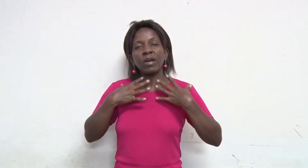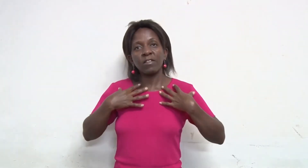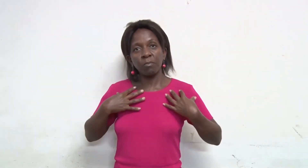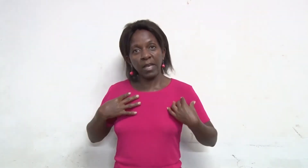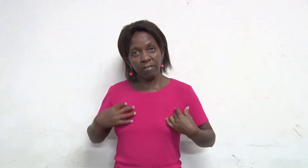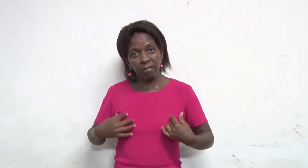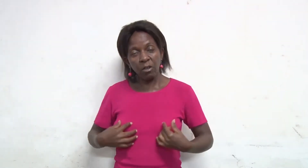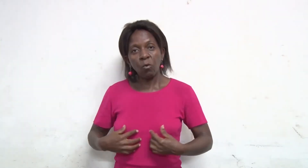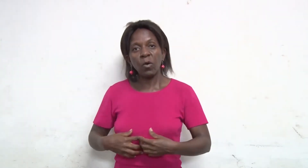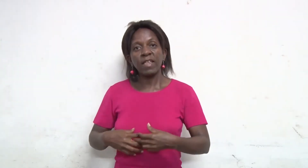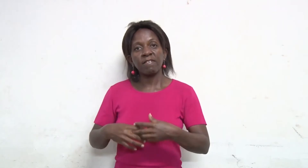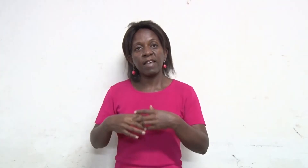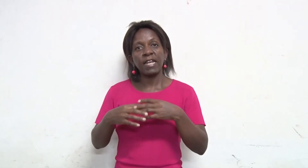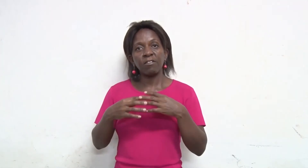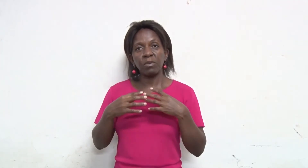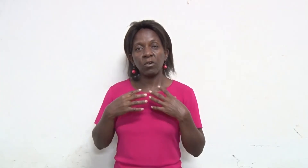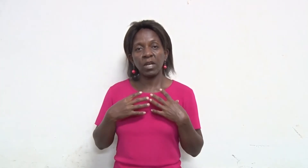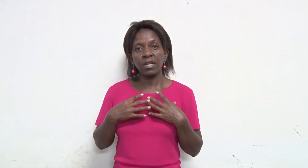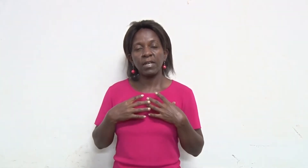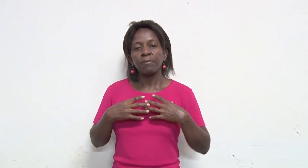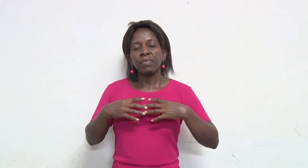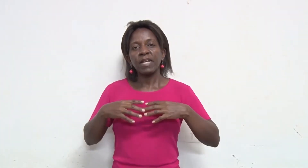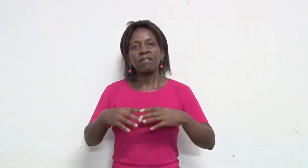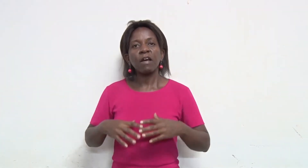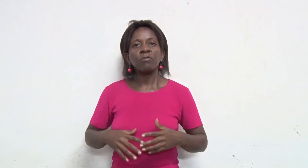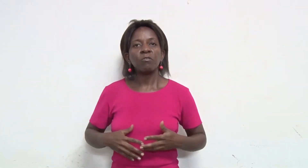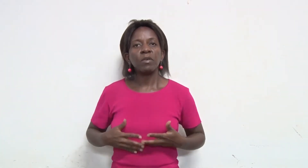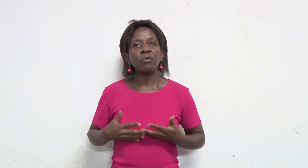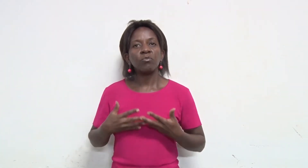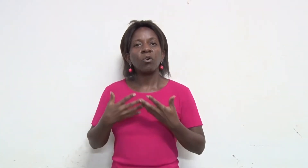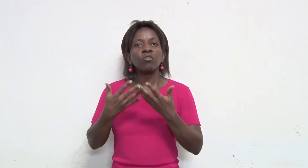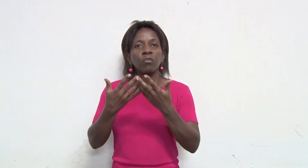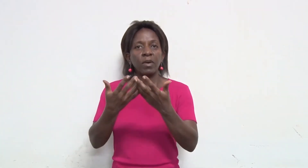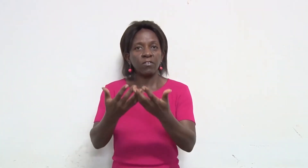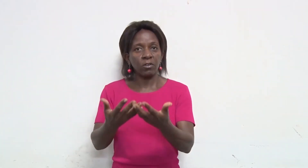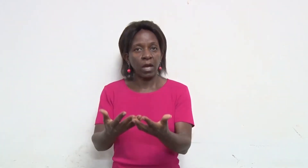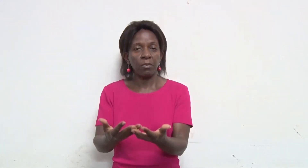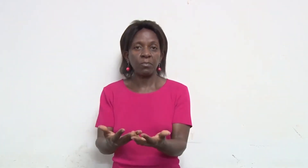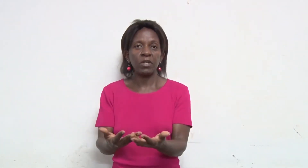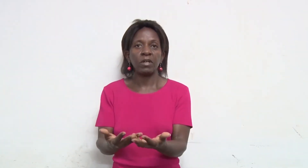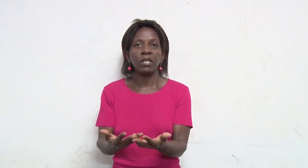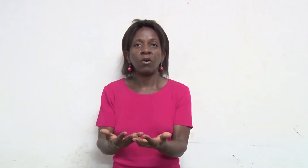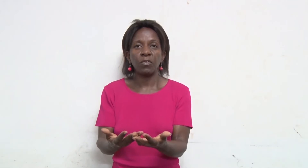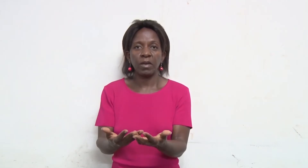the space where the sign has been located. That is how they will be able to also place it appropriately on their